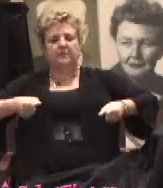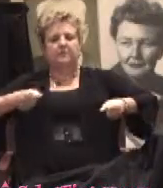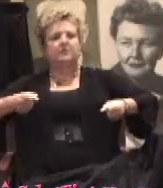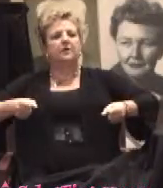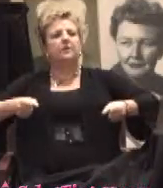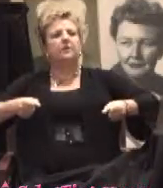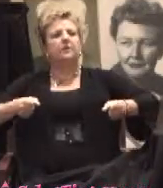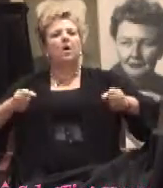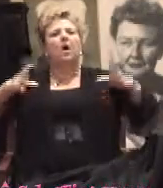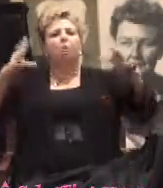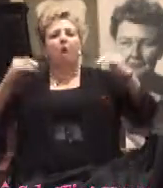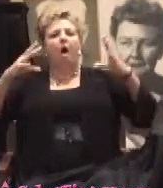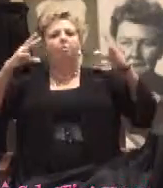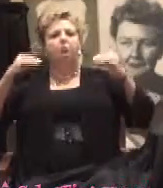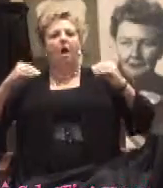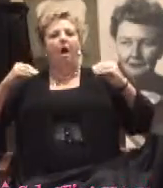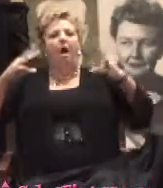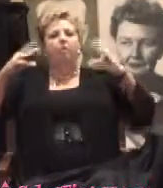"Wah, wah, wah, wah, wah."